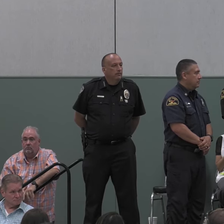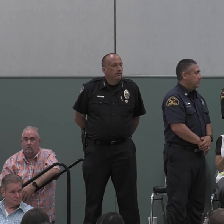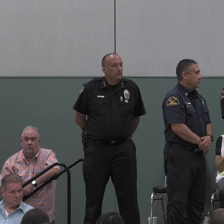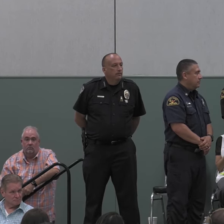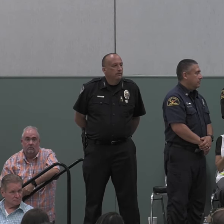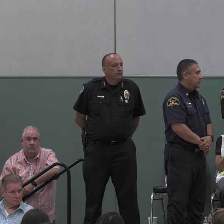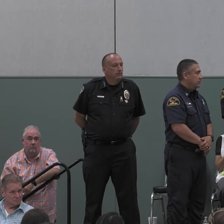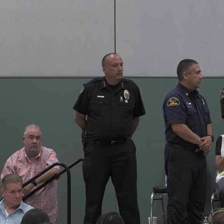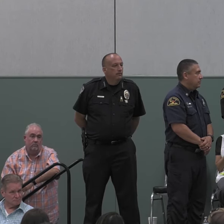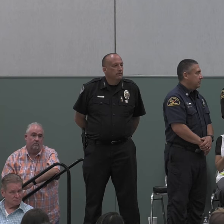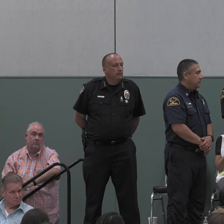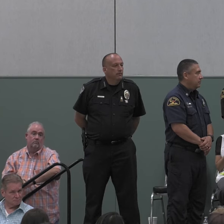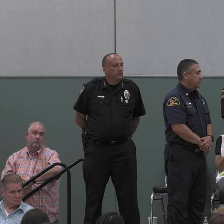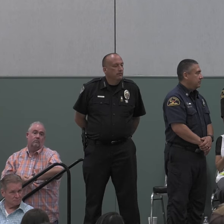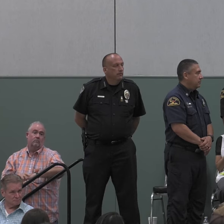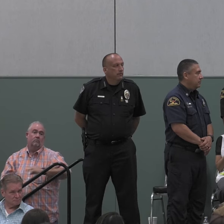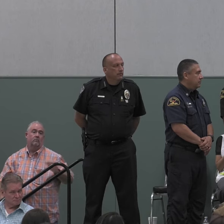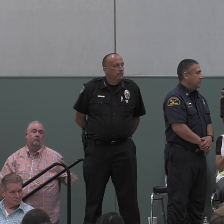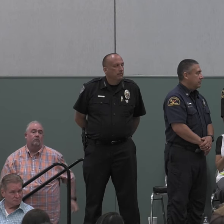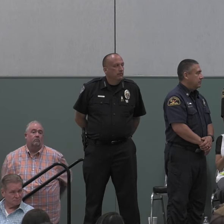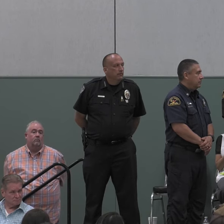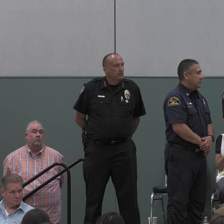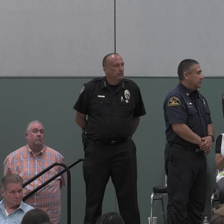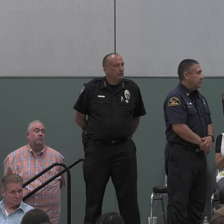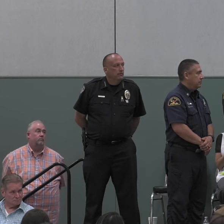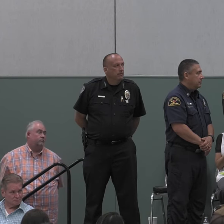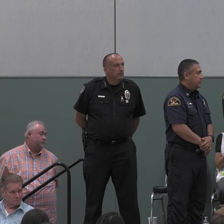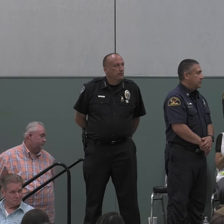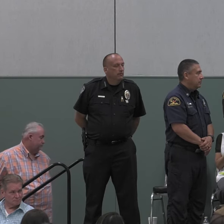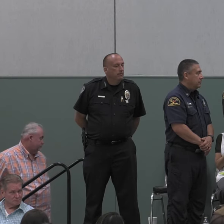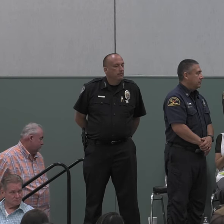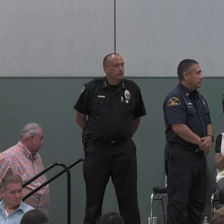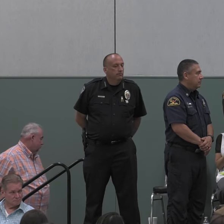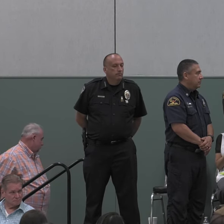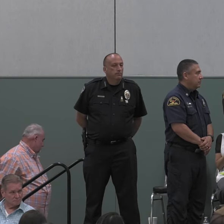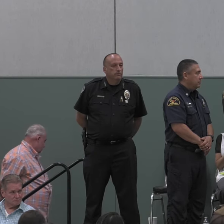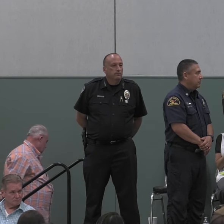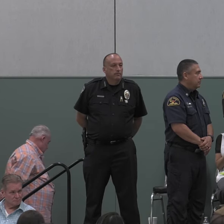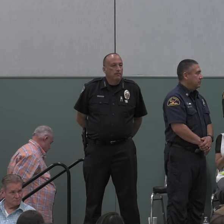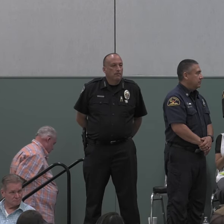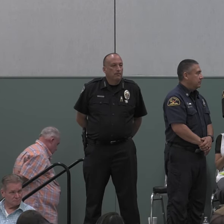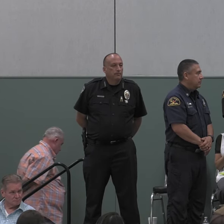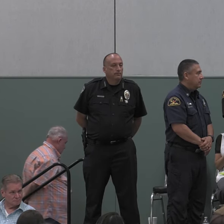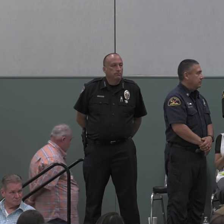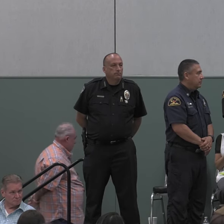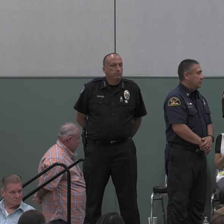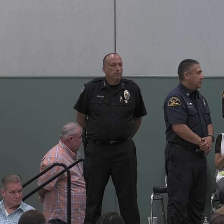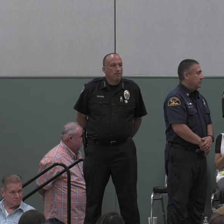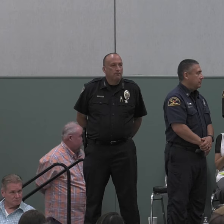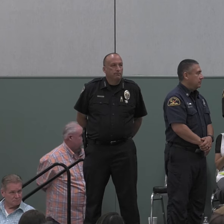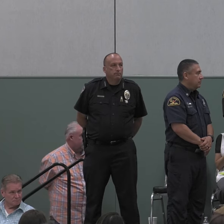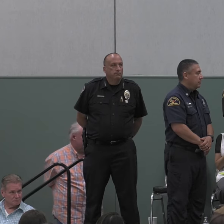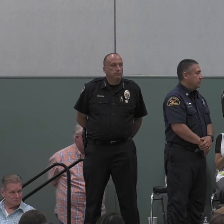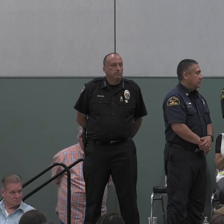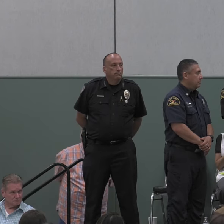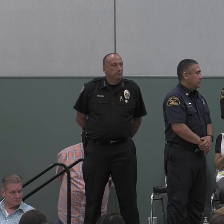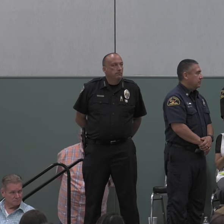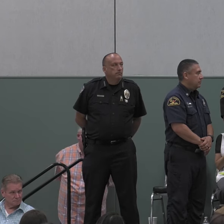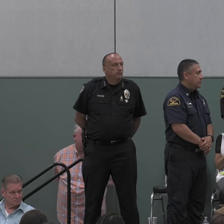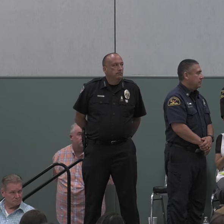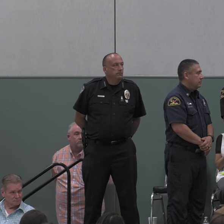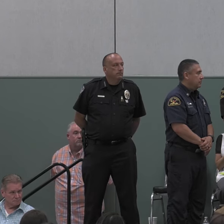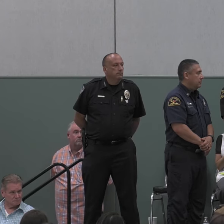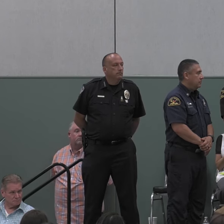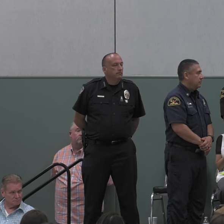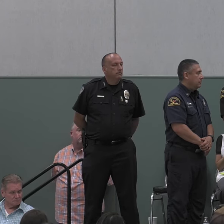7.1 we were faced with, I feel like our men and women did an excellent job at trying to assess calls as they came on. So I know post, this is